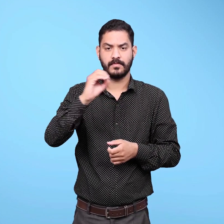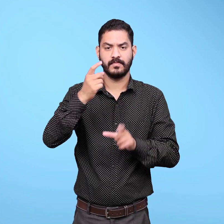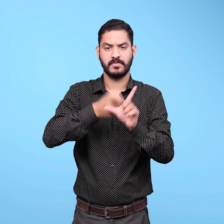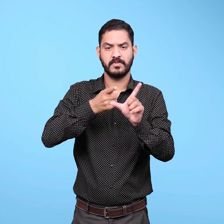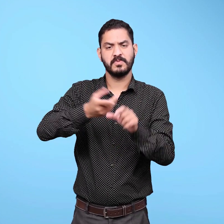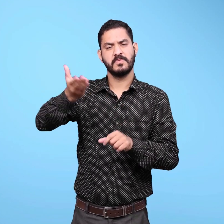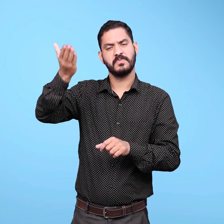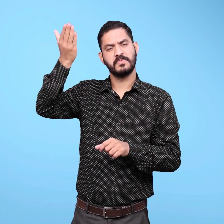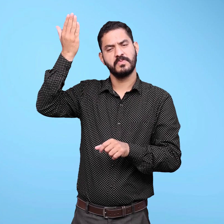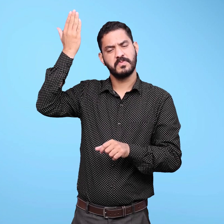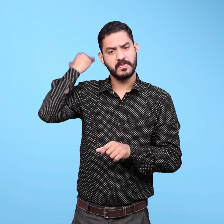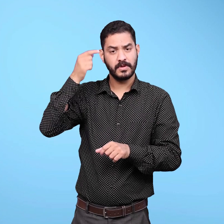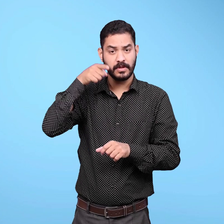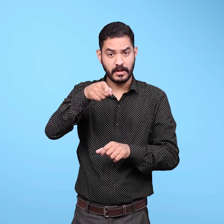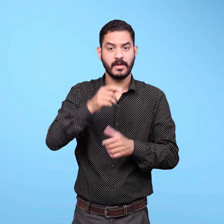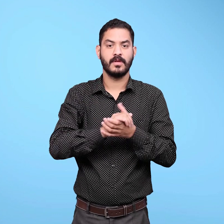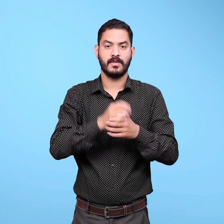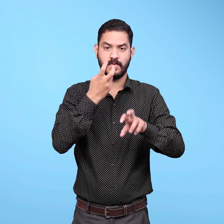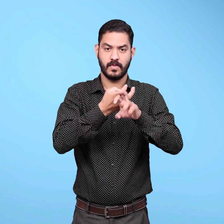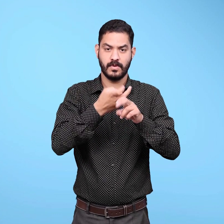cities, punch-marked coins, about